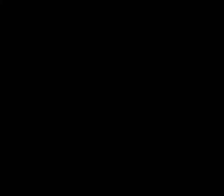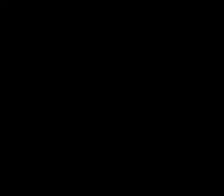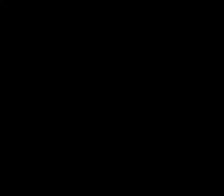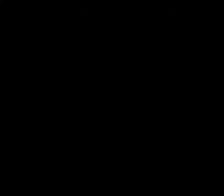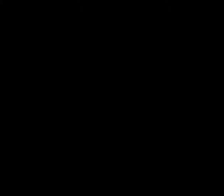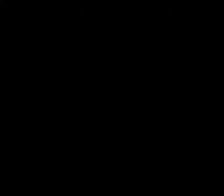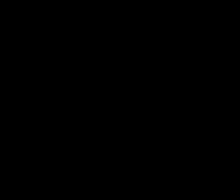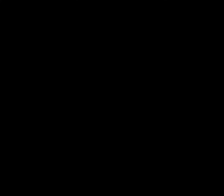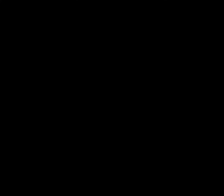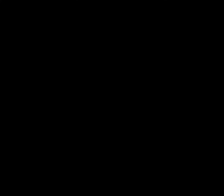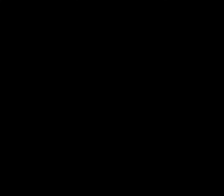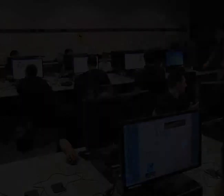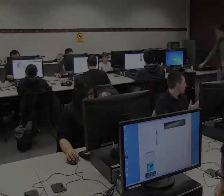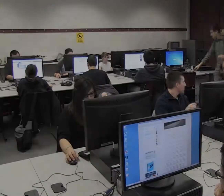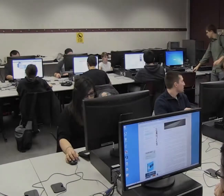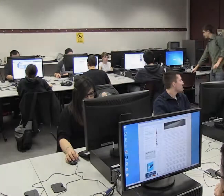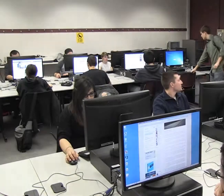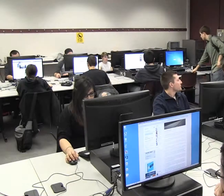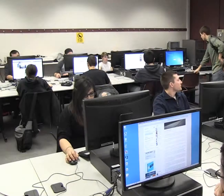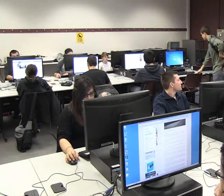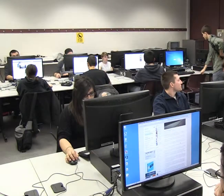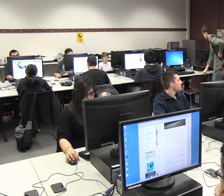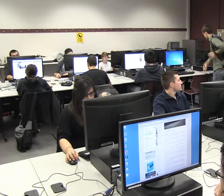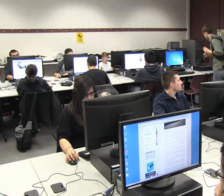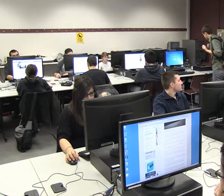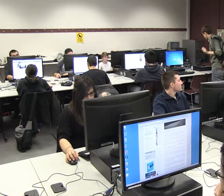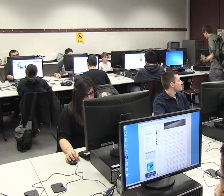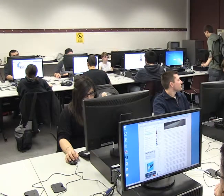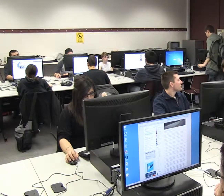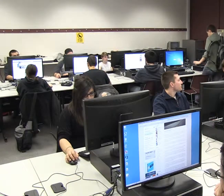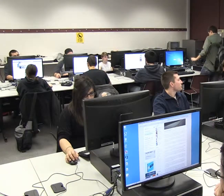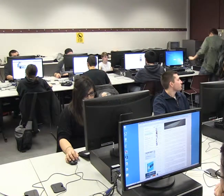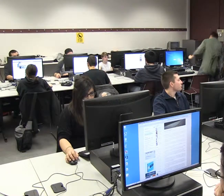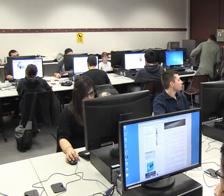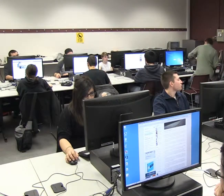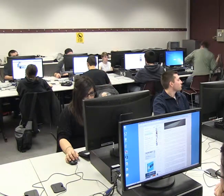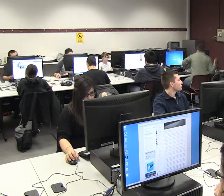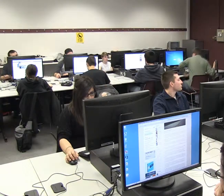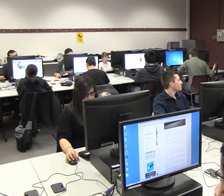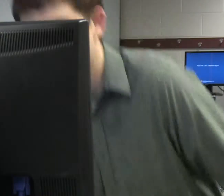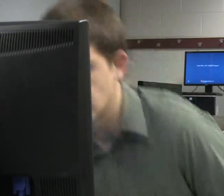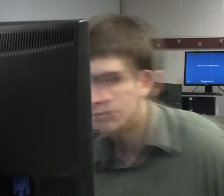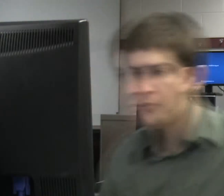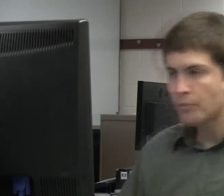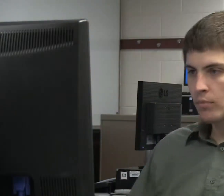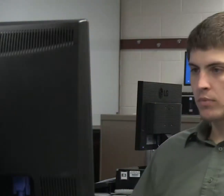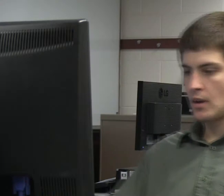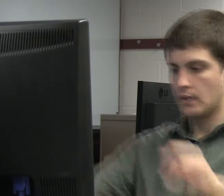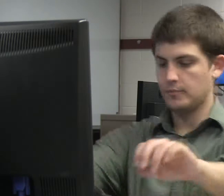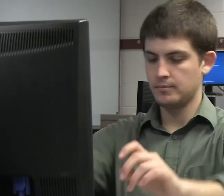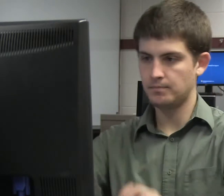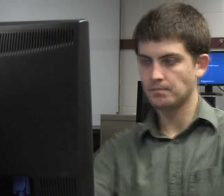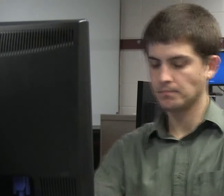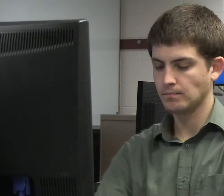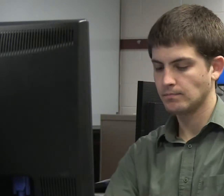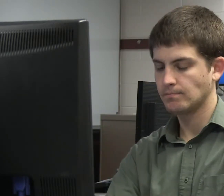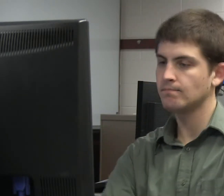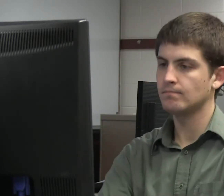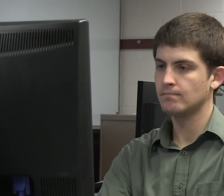The scene switches to the same classroom on a different day. The student, after seeking accommodation from the DRC, sits down at his